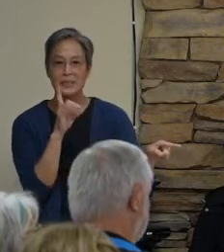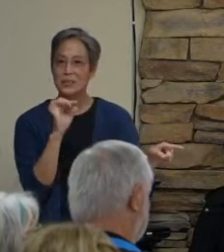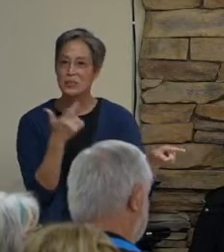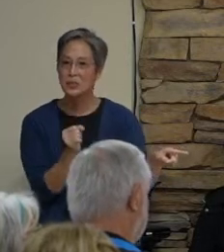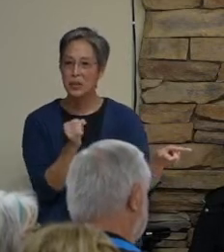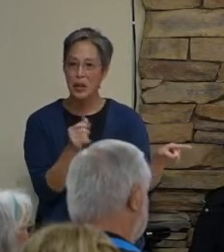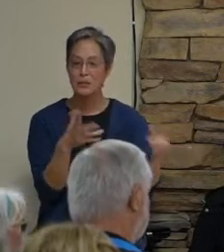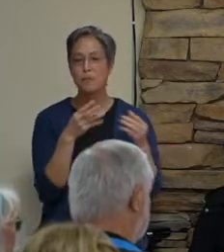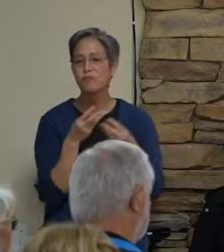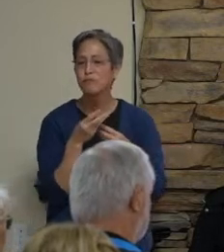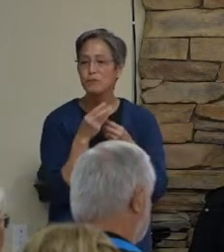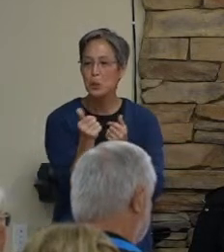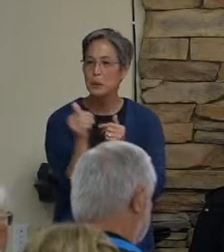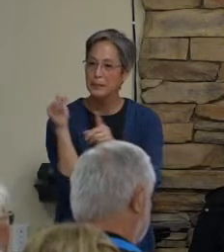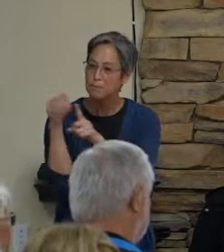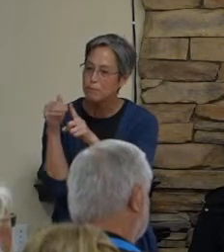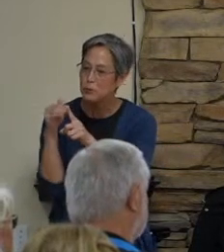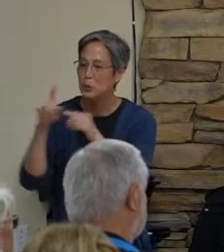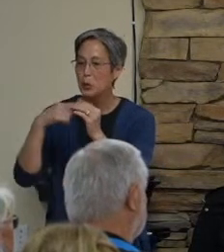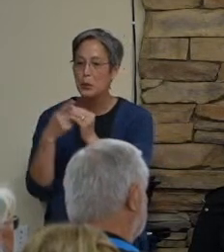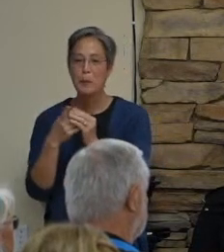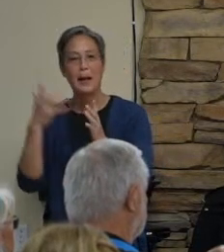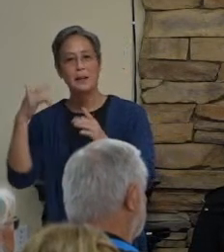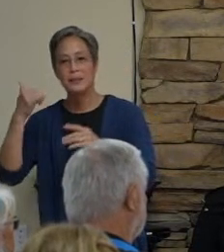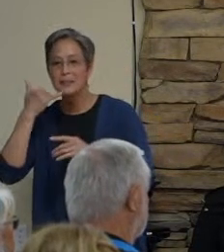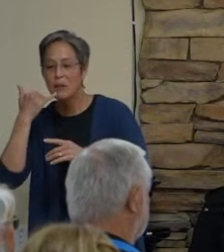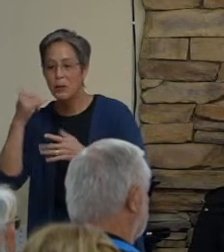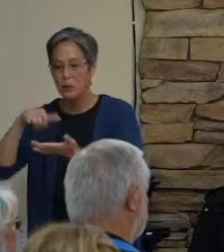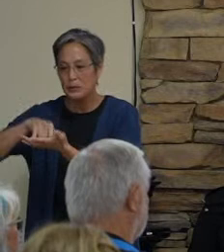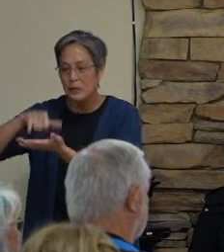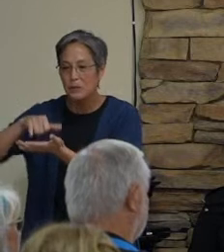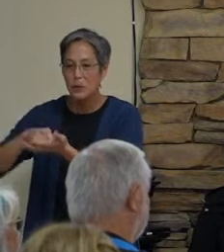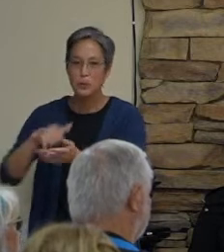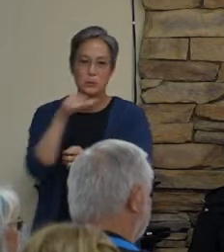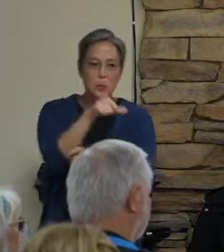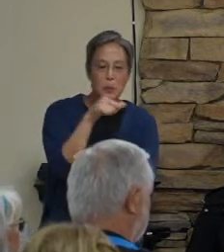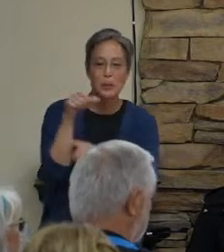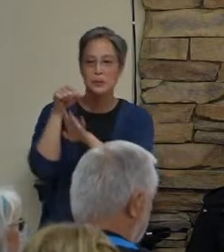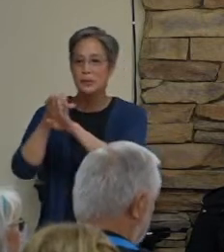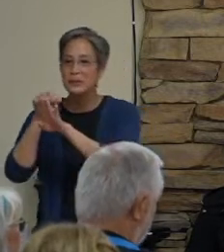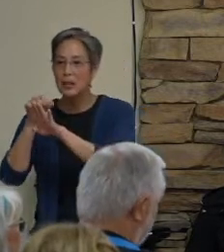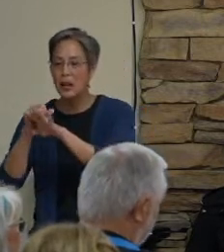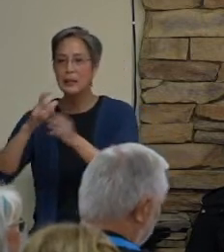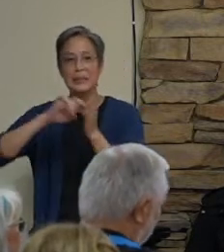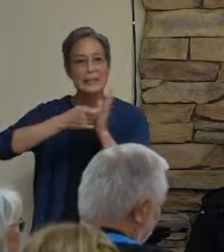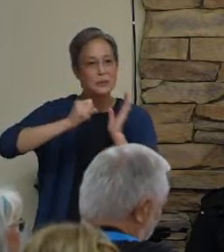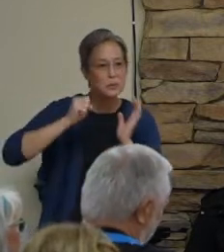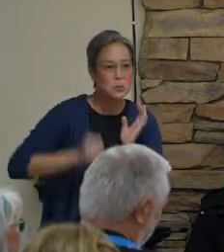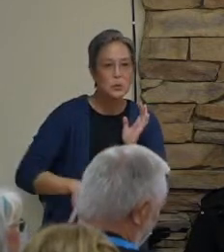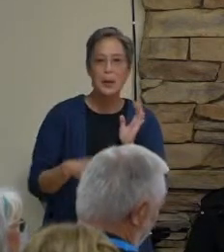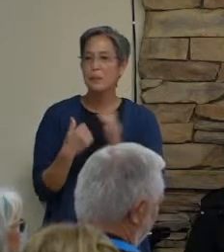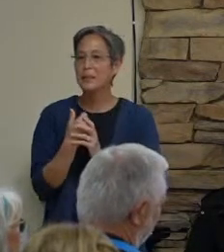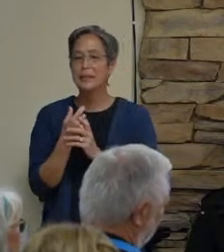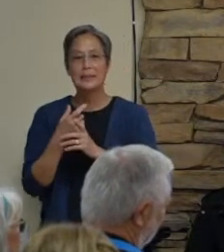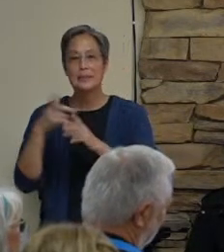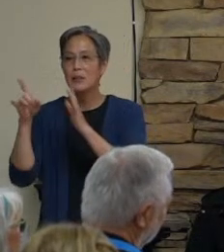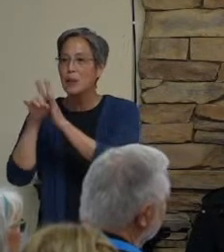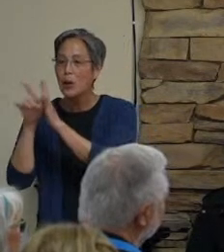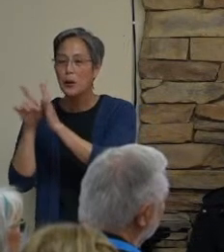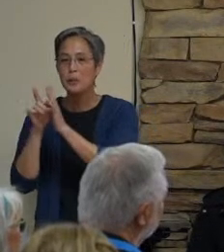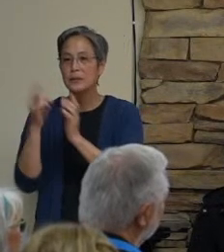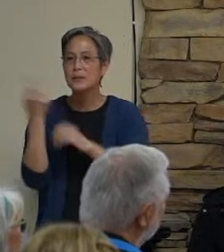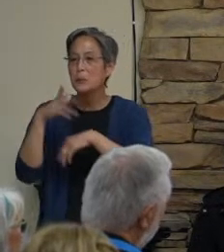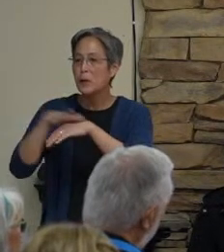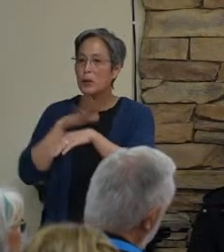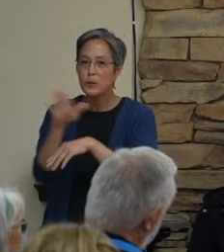ringing, a timer going off, door knocks, doorbells, keys dropping, someone calling your